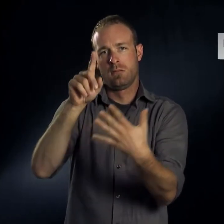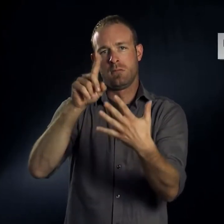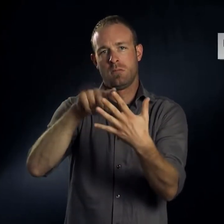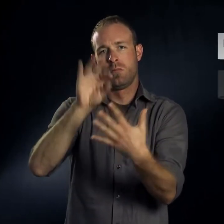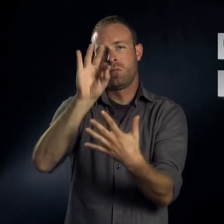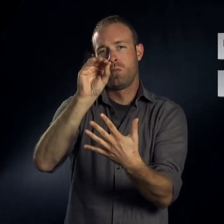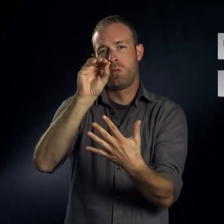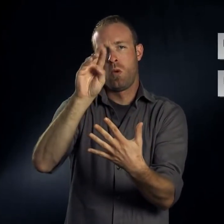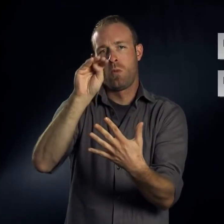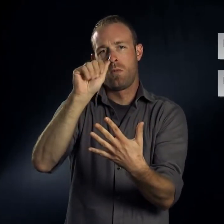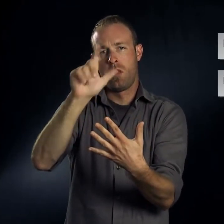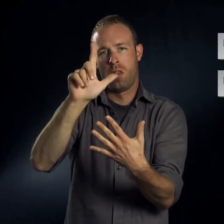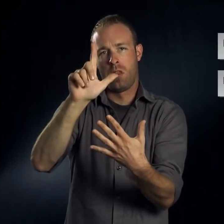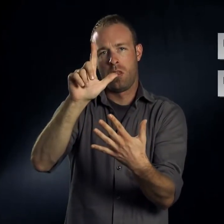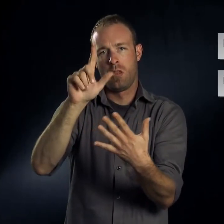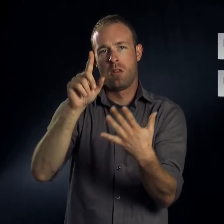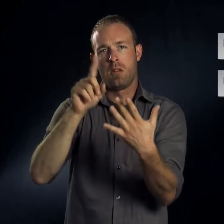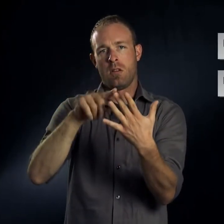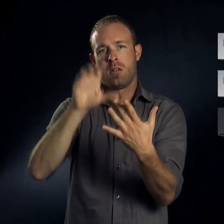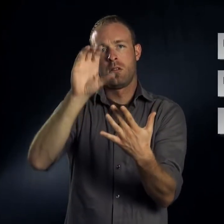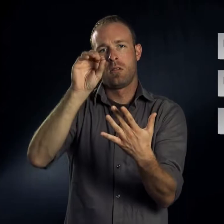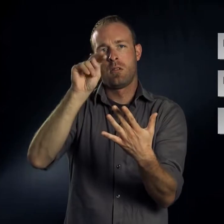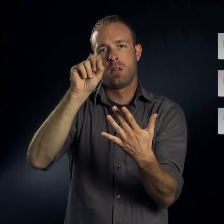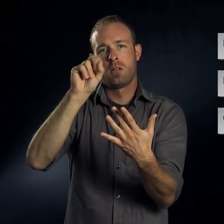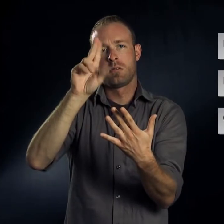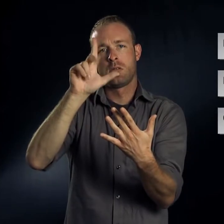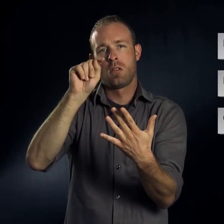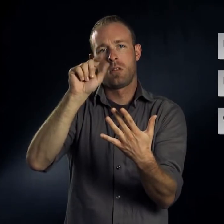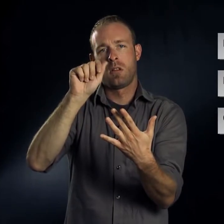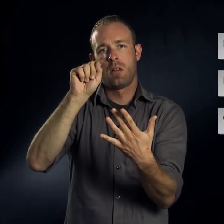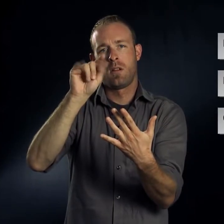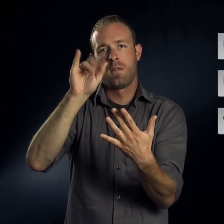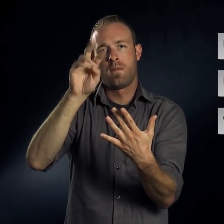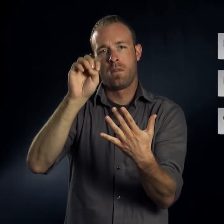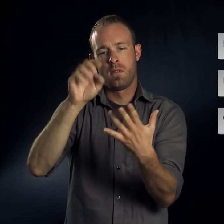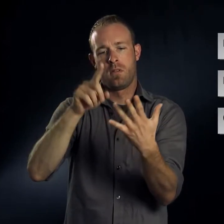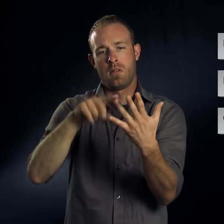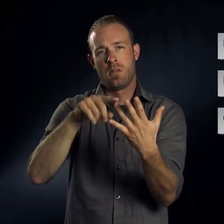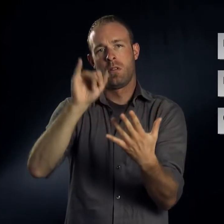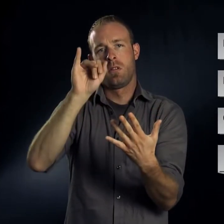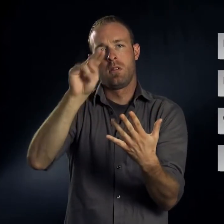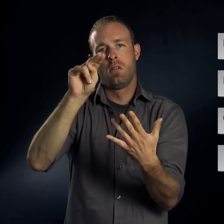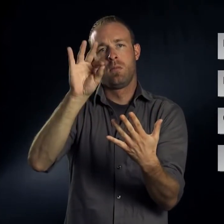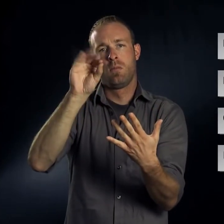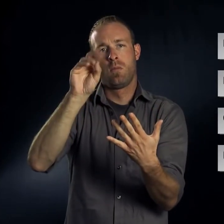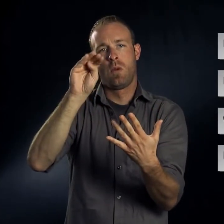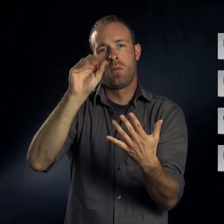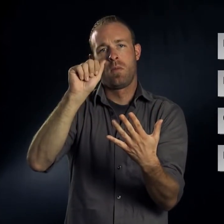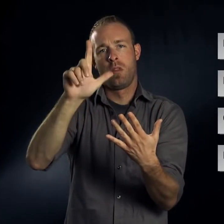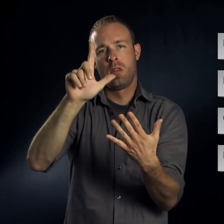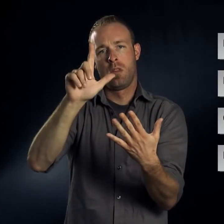So the first register is frozen. The second register is formal. The third